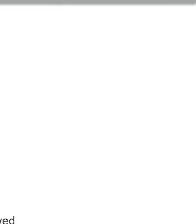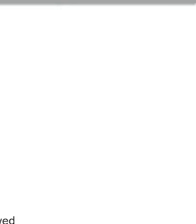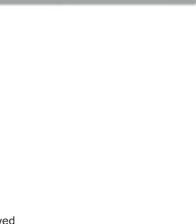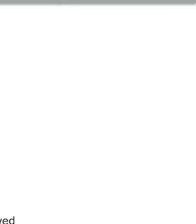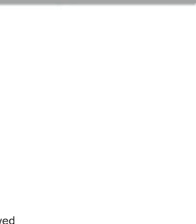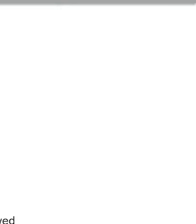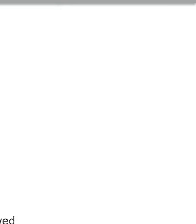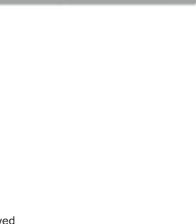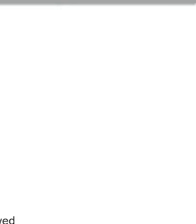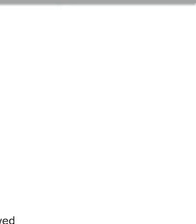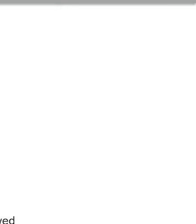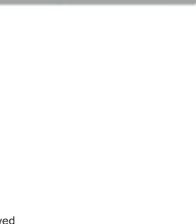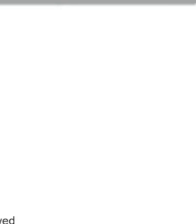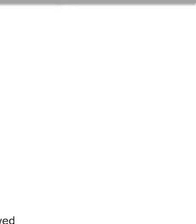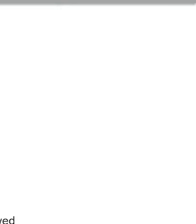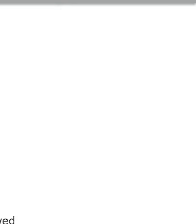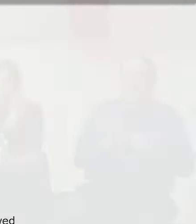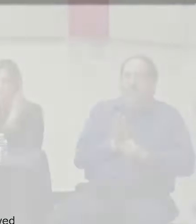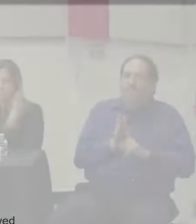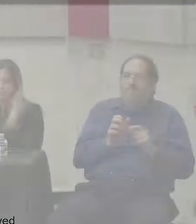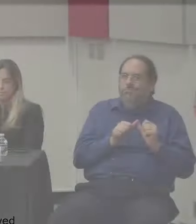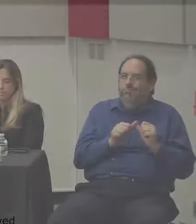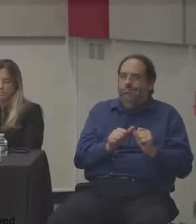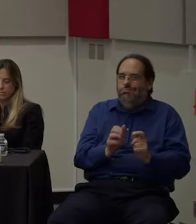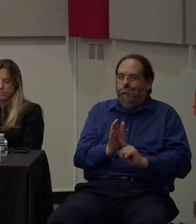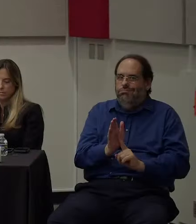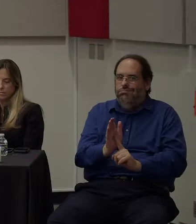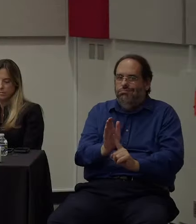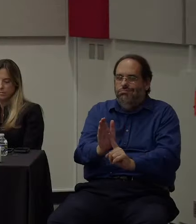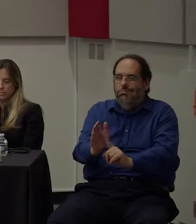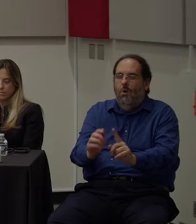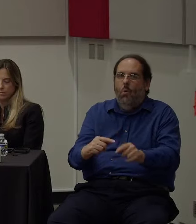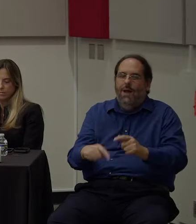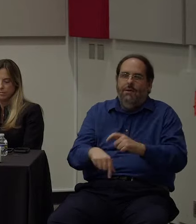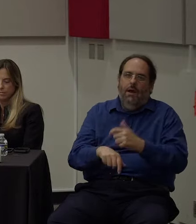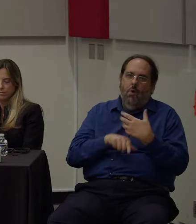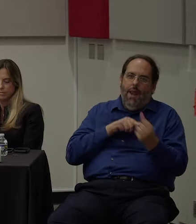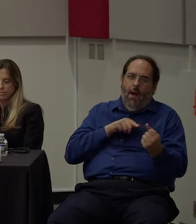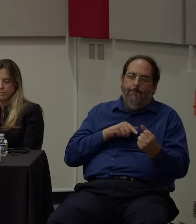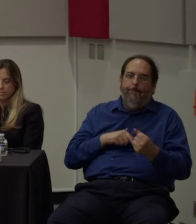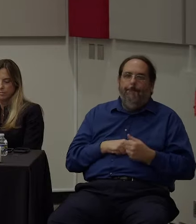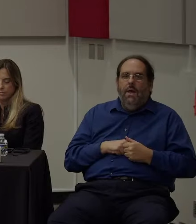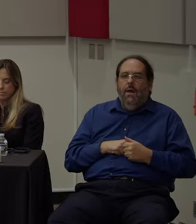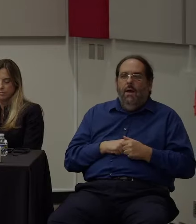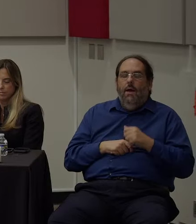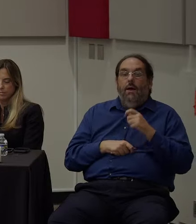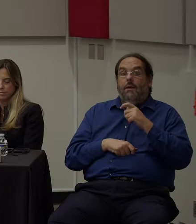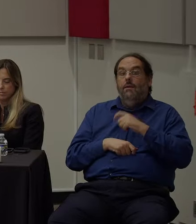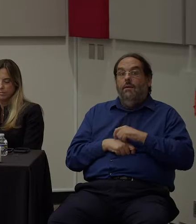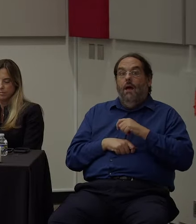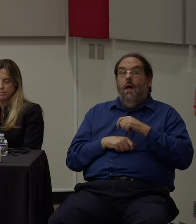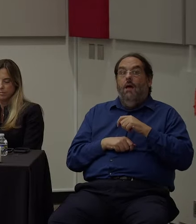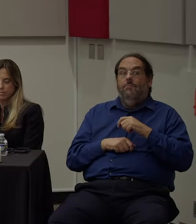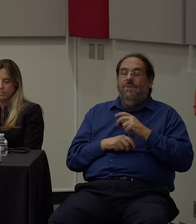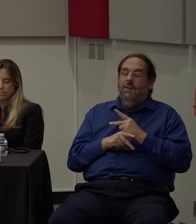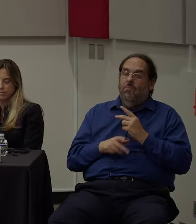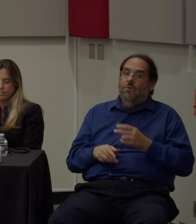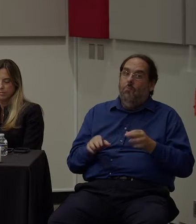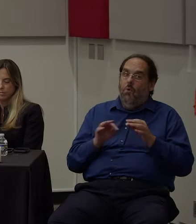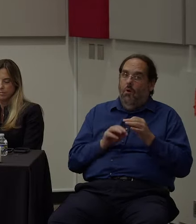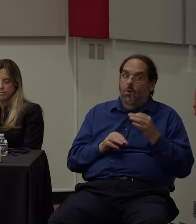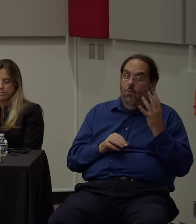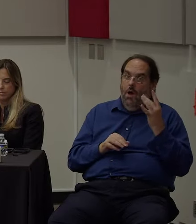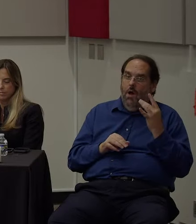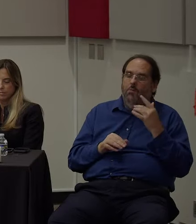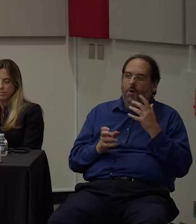20 seconds left and will beep continuously when your time is up. The timer is important because we